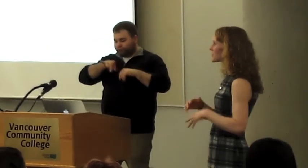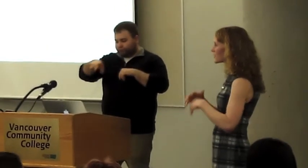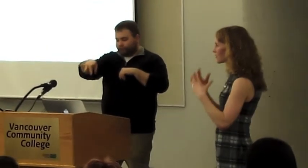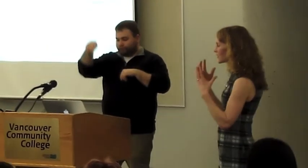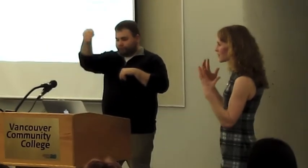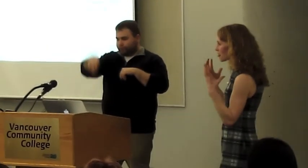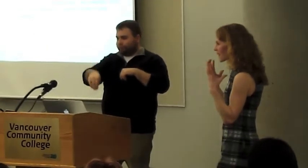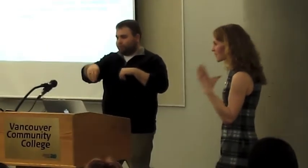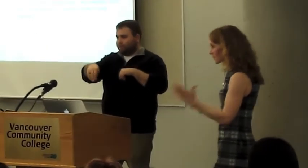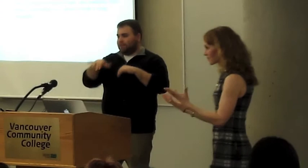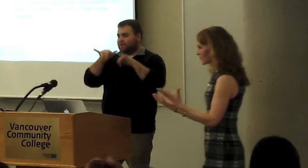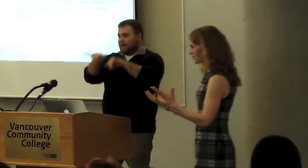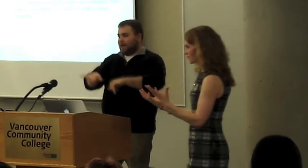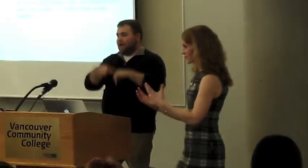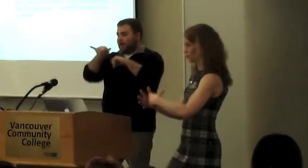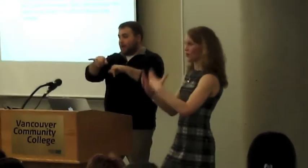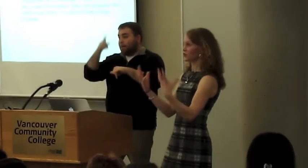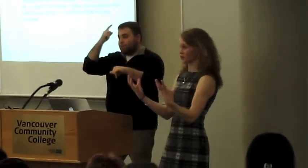and imaginative